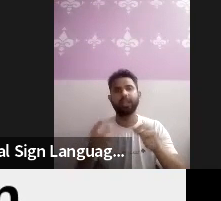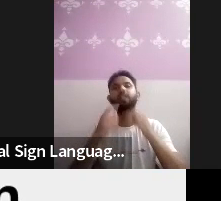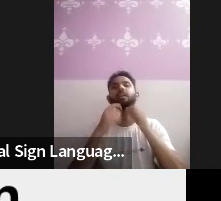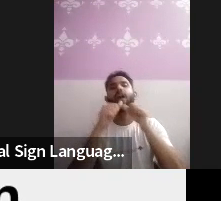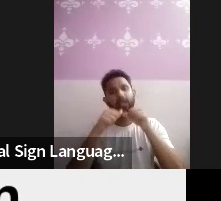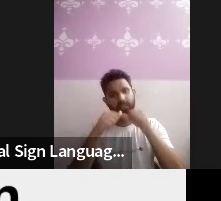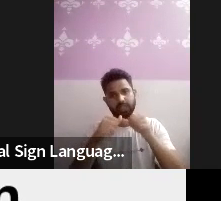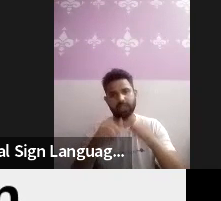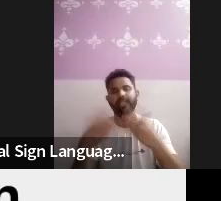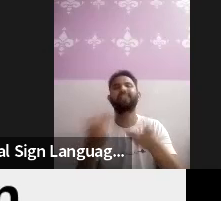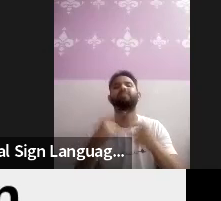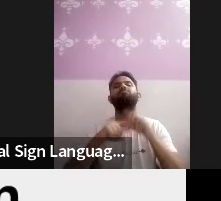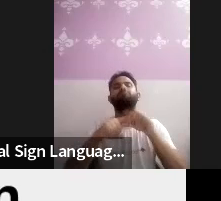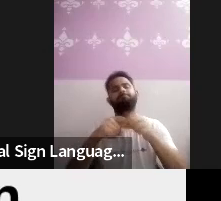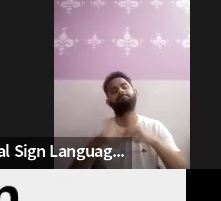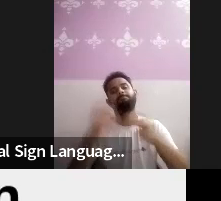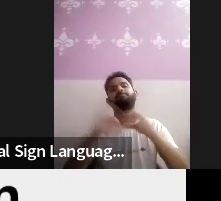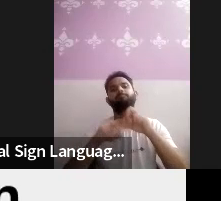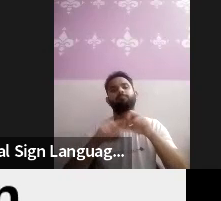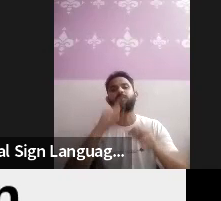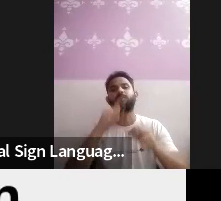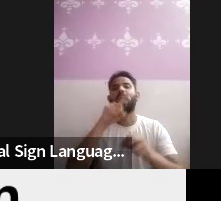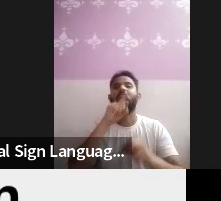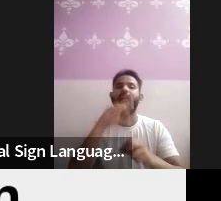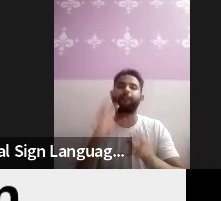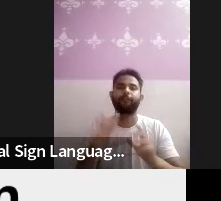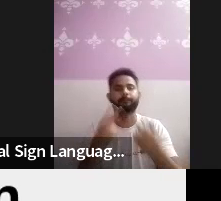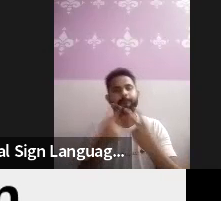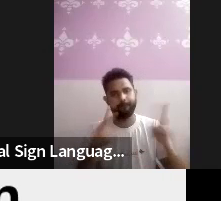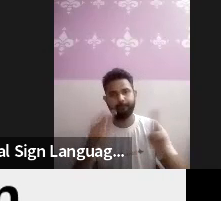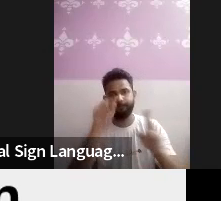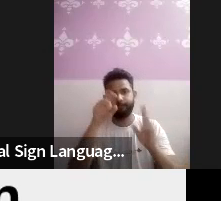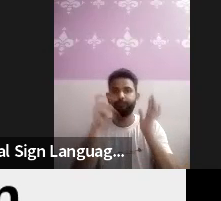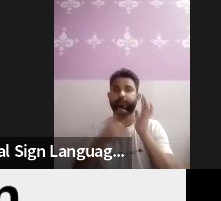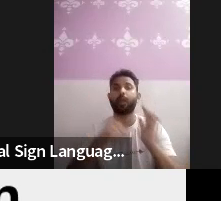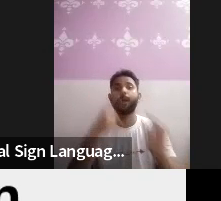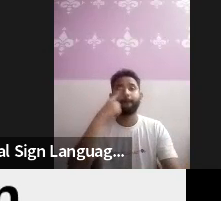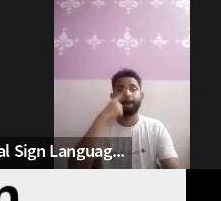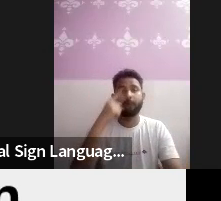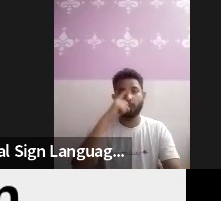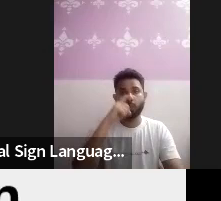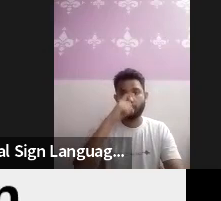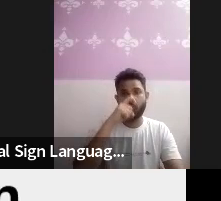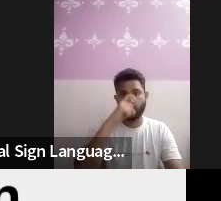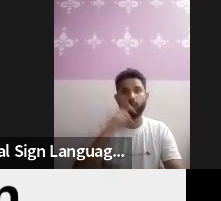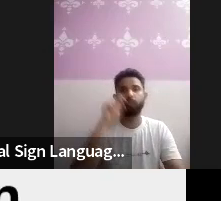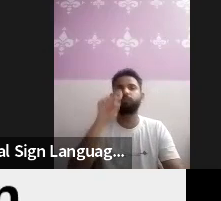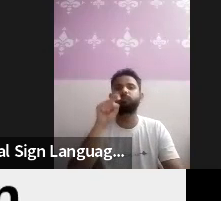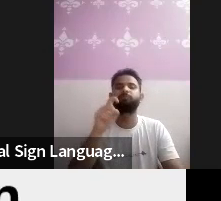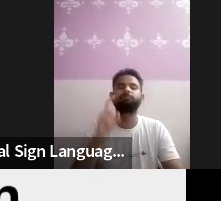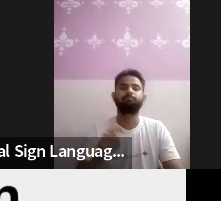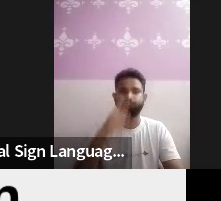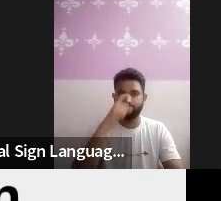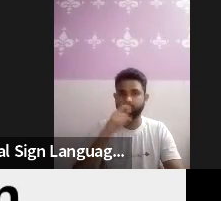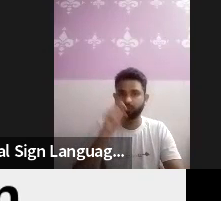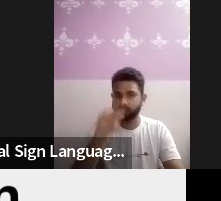for persons with disability? Well, that's a very simple question. Is there an accessible toilet provided?